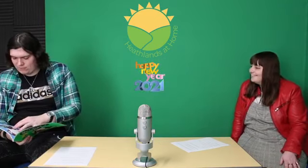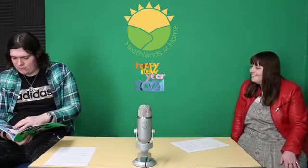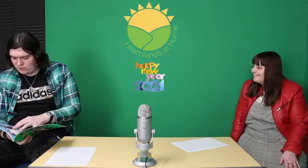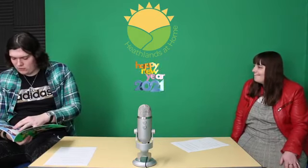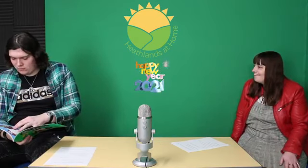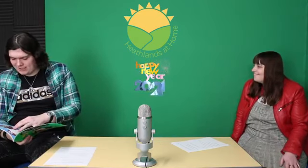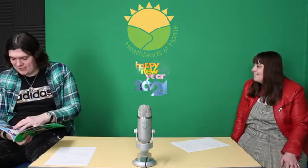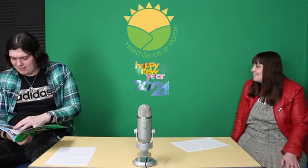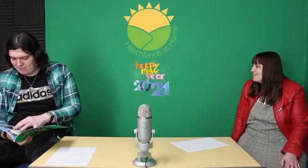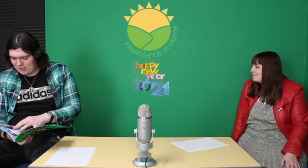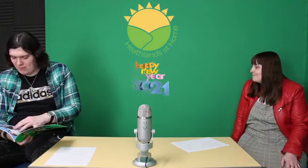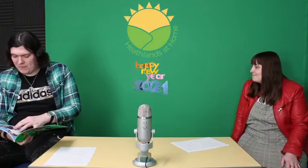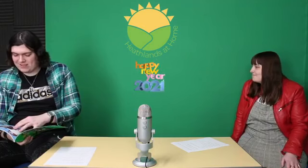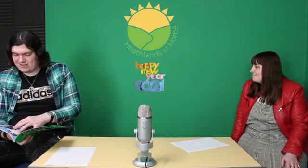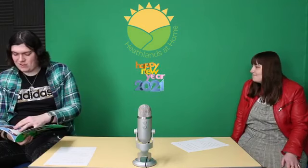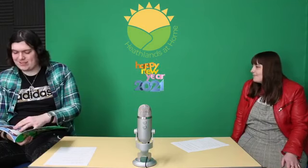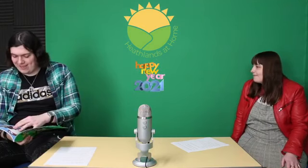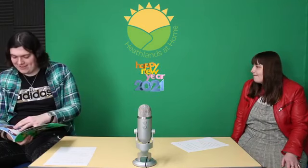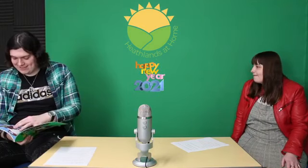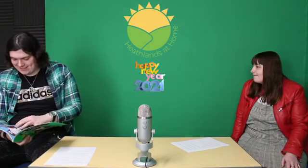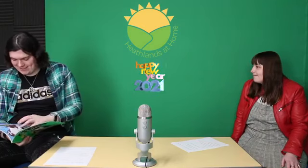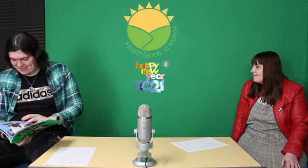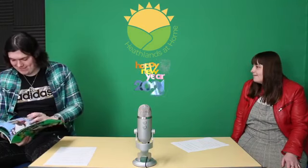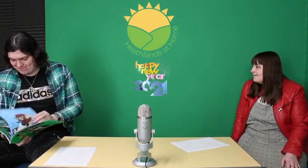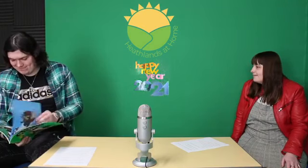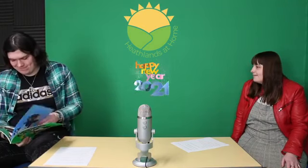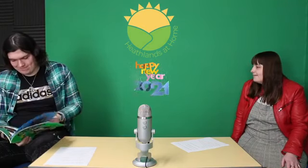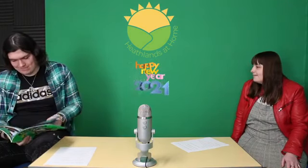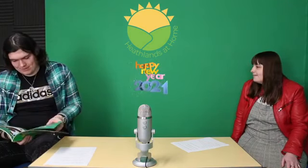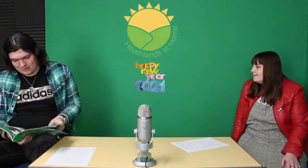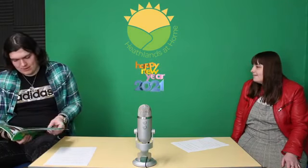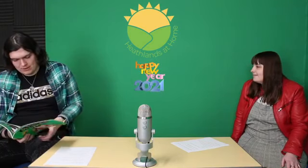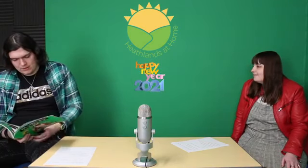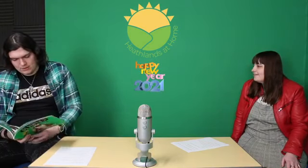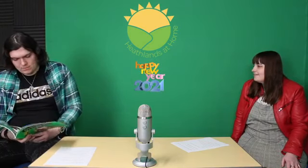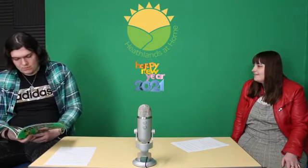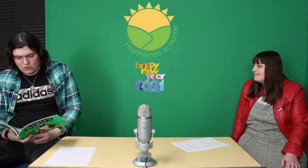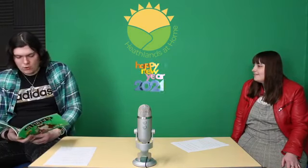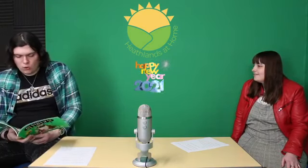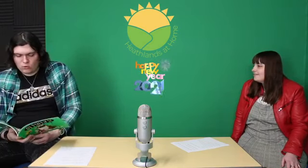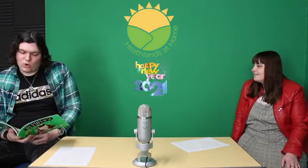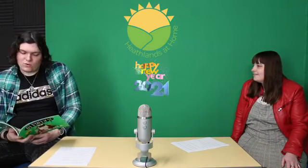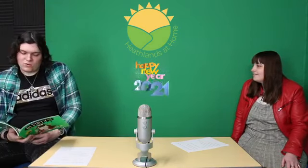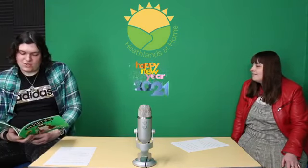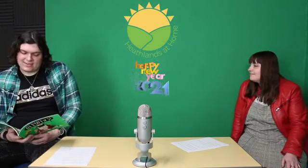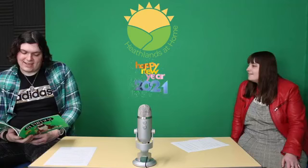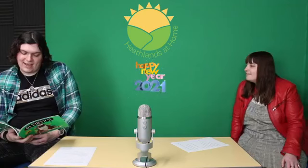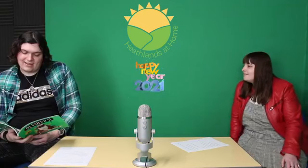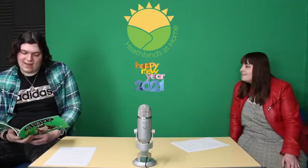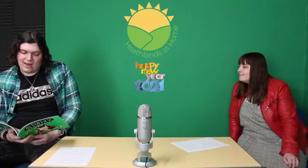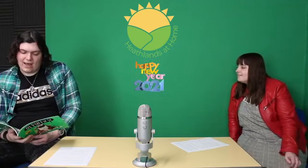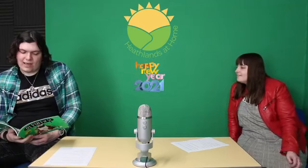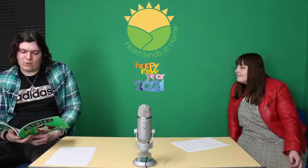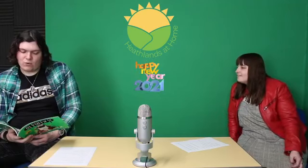too busy being puppies to sit. Hold on, said the cat. I thought